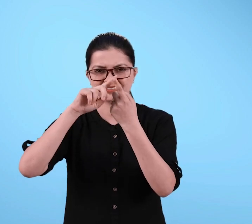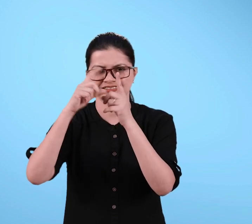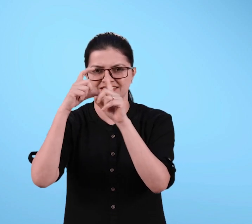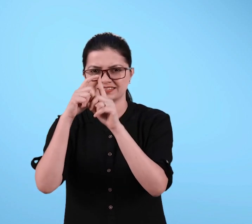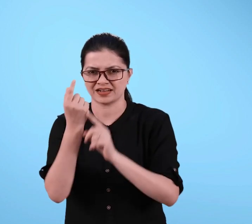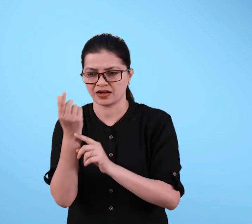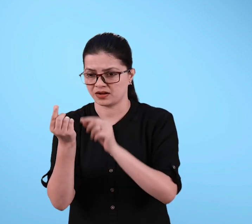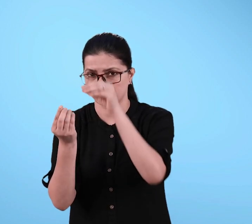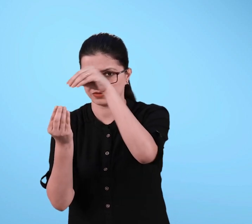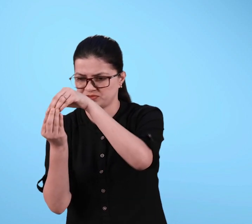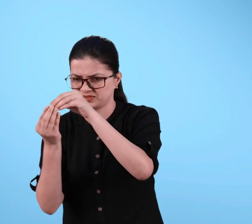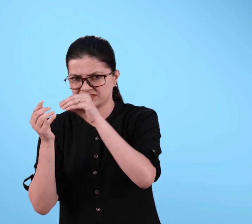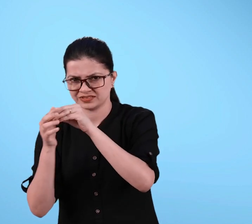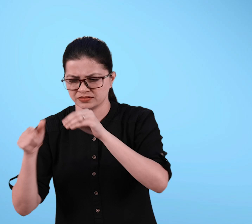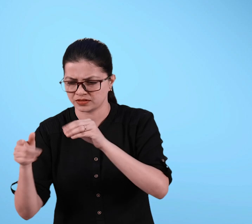called ginning.